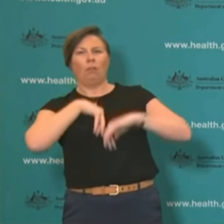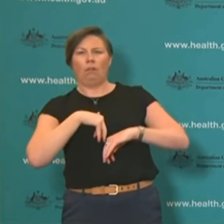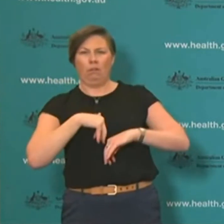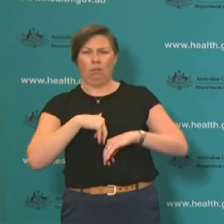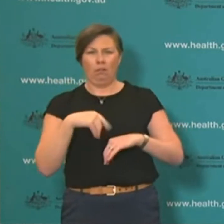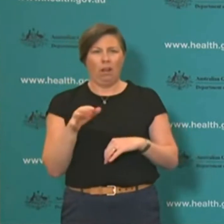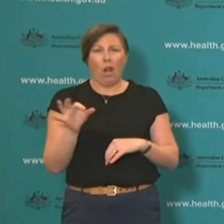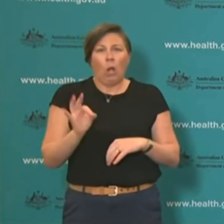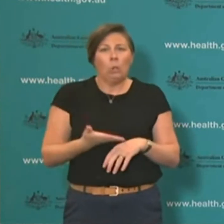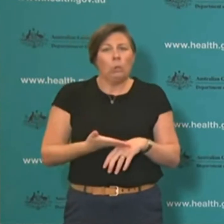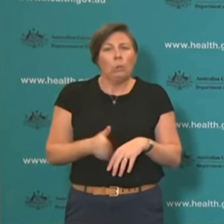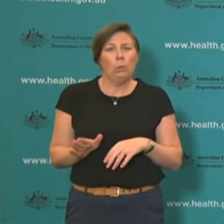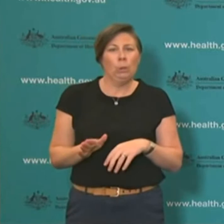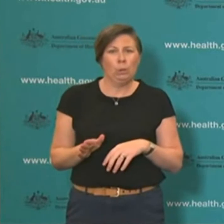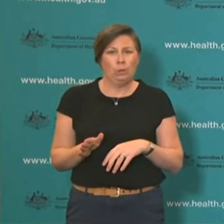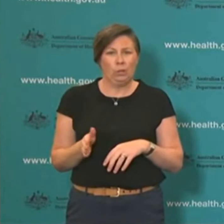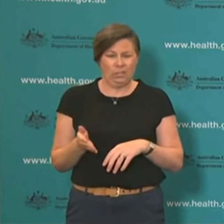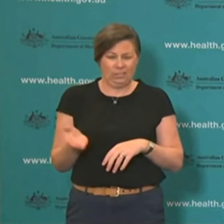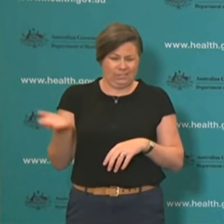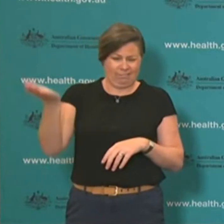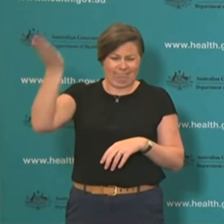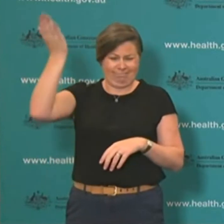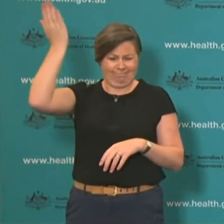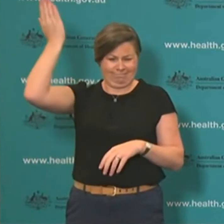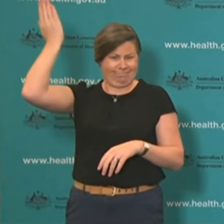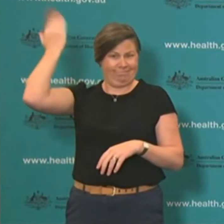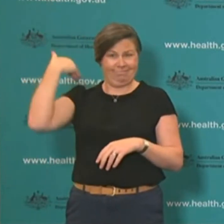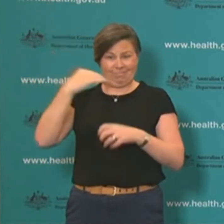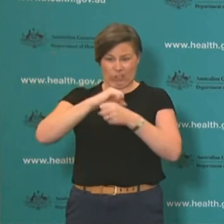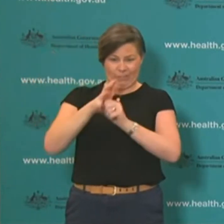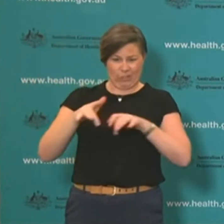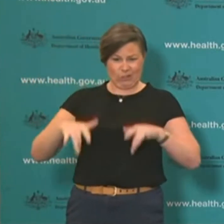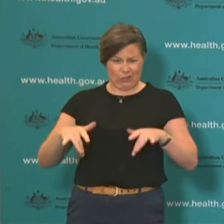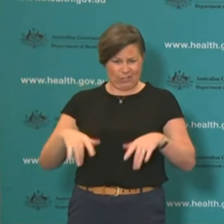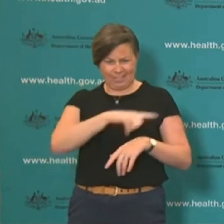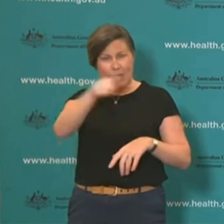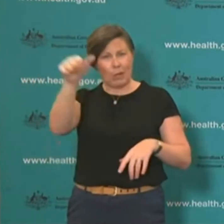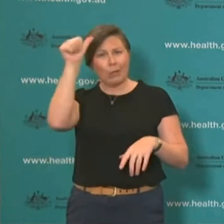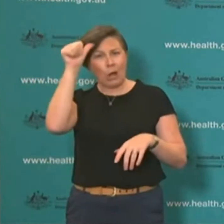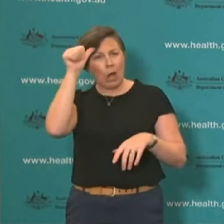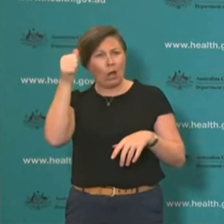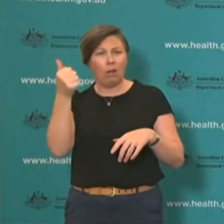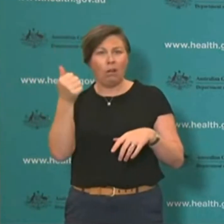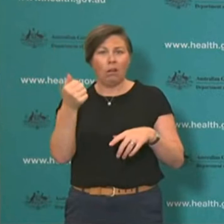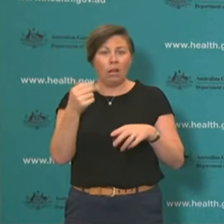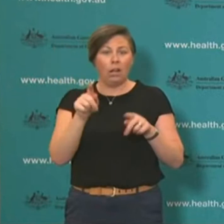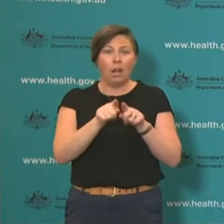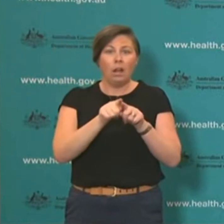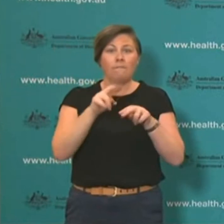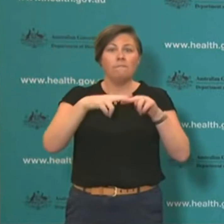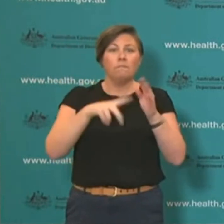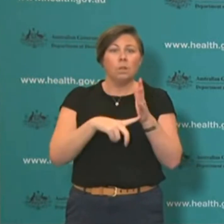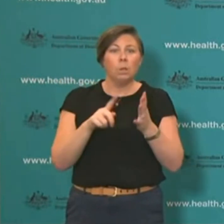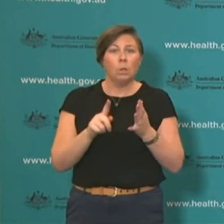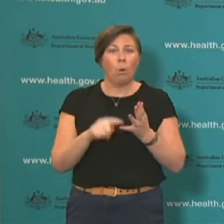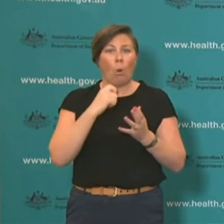aged care and healthcare well before the COVID-19 outbreak. Every year we have influenza outbreaks in residential aged